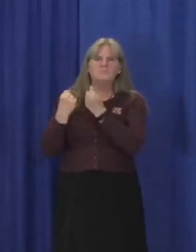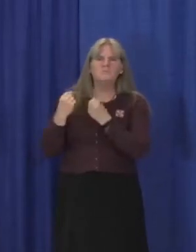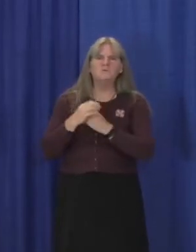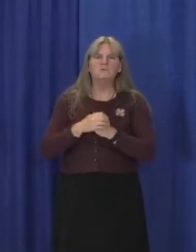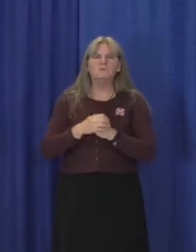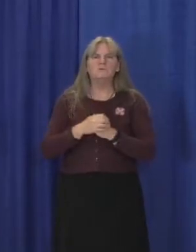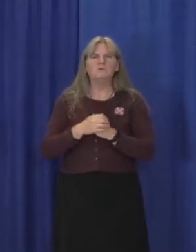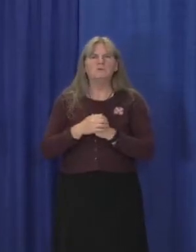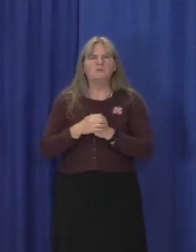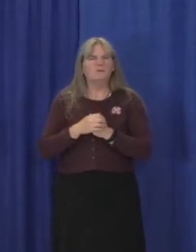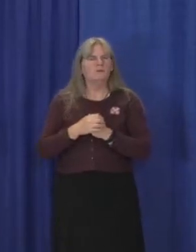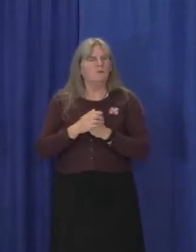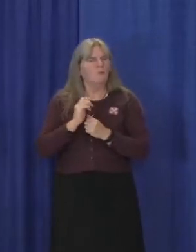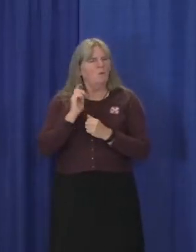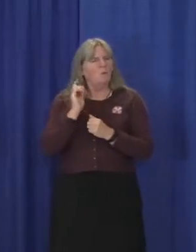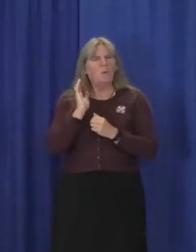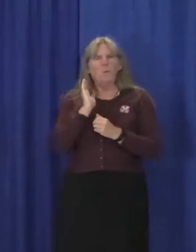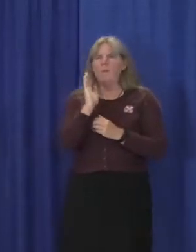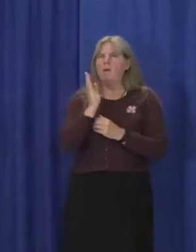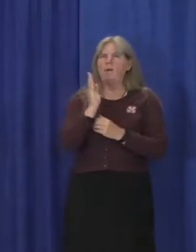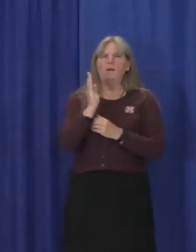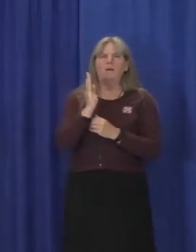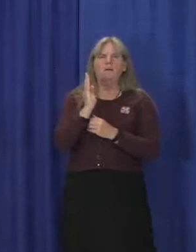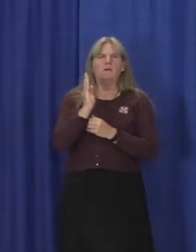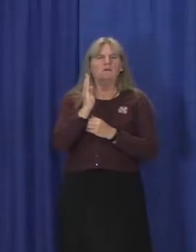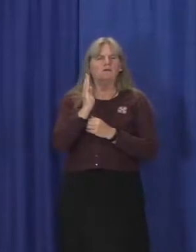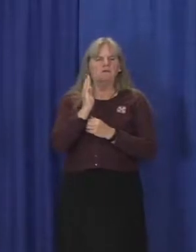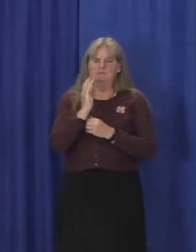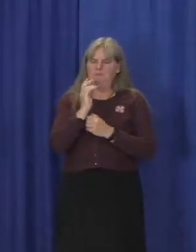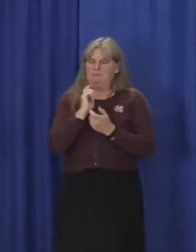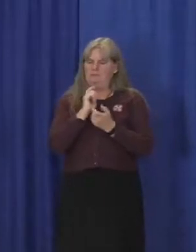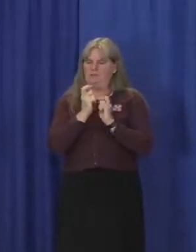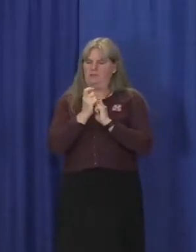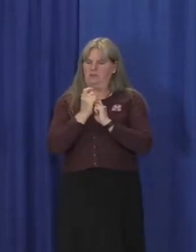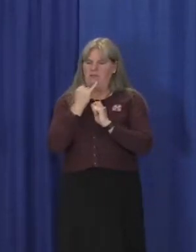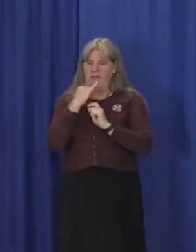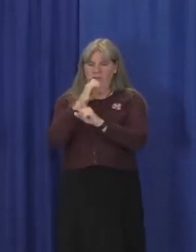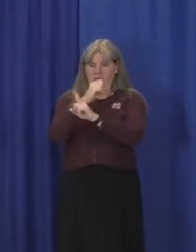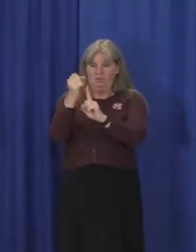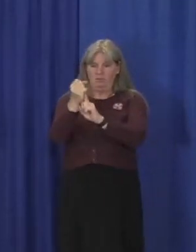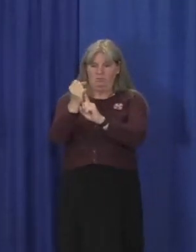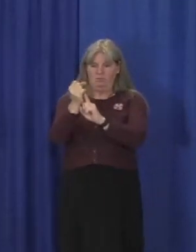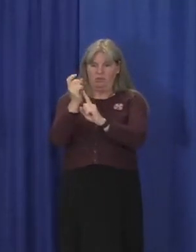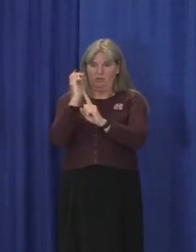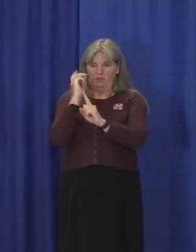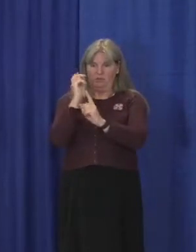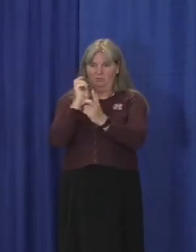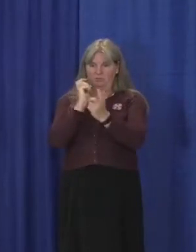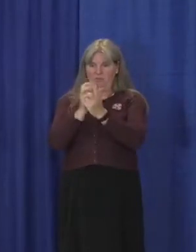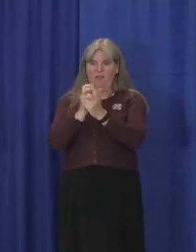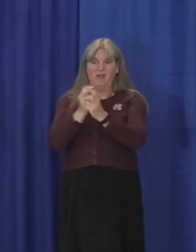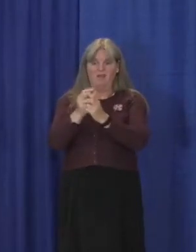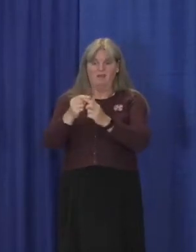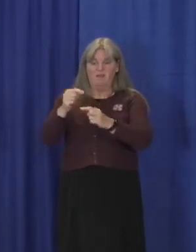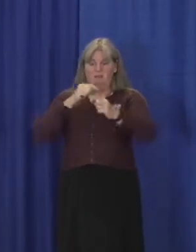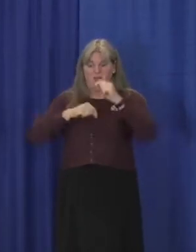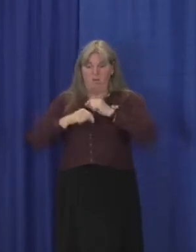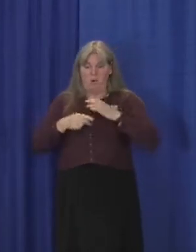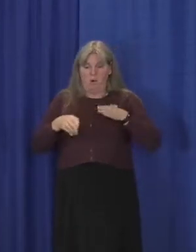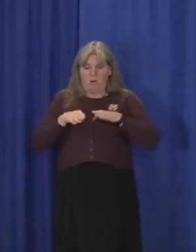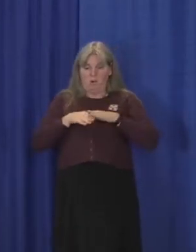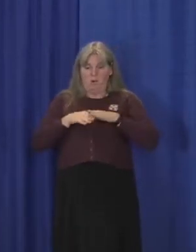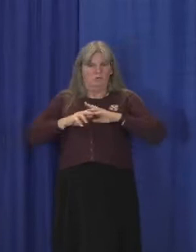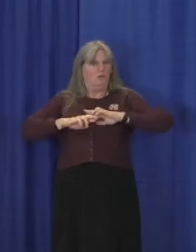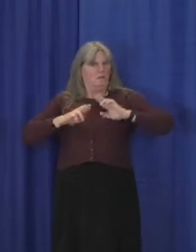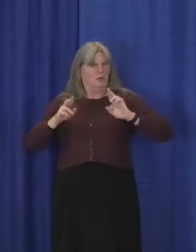statements as well, we will always pivot the way we have to. If we have to go back, then we have to go back. If we go forward, we're